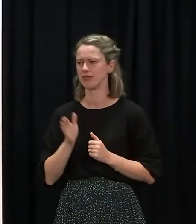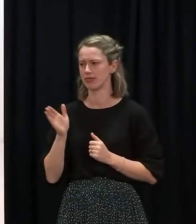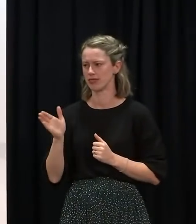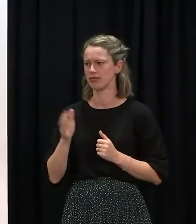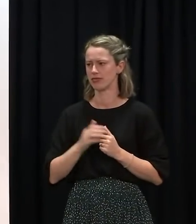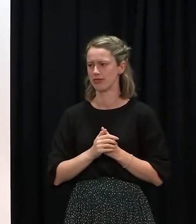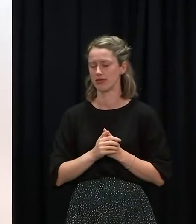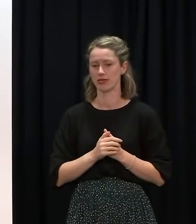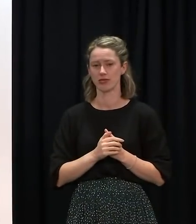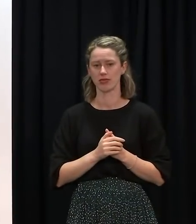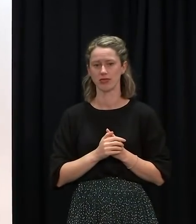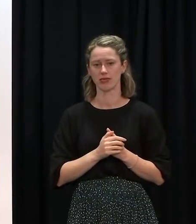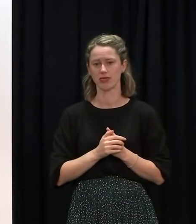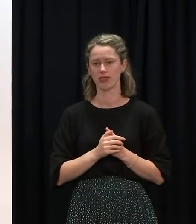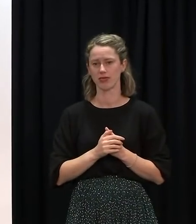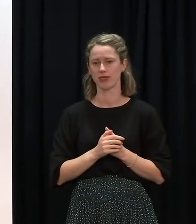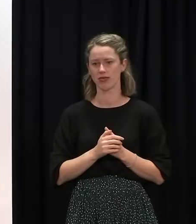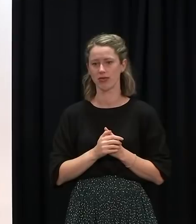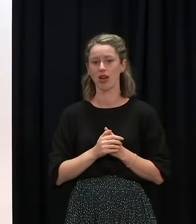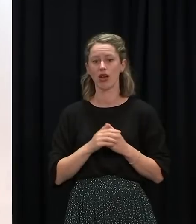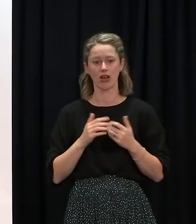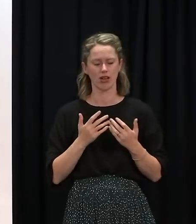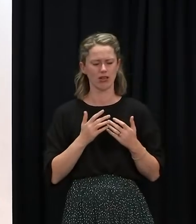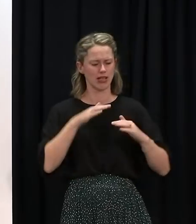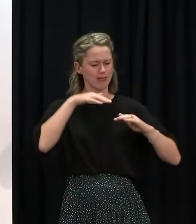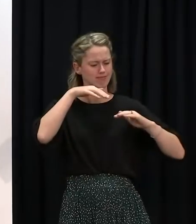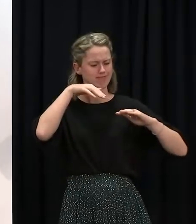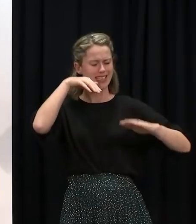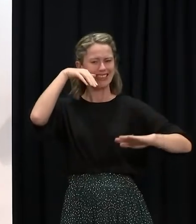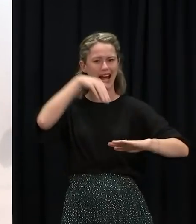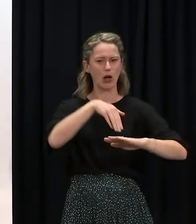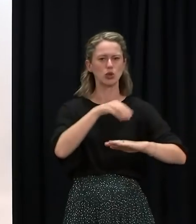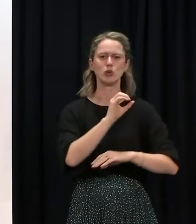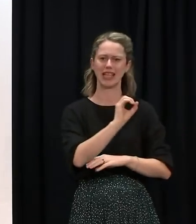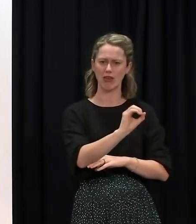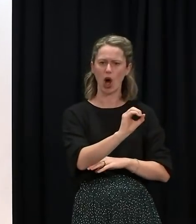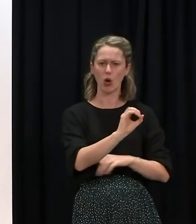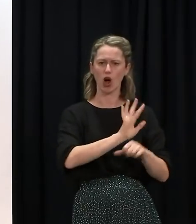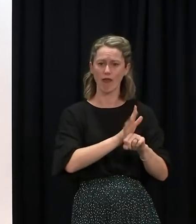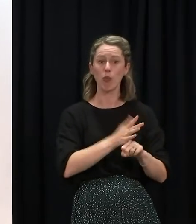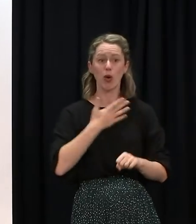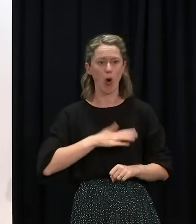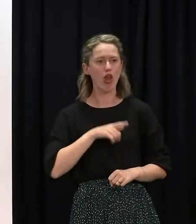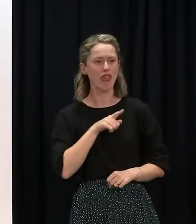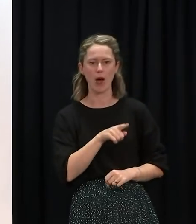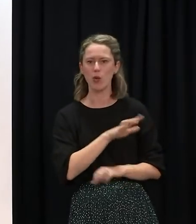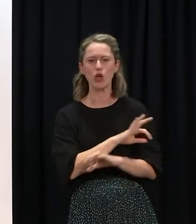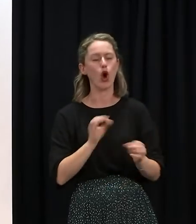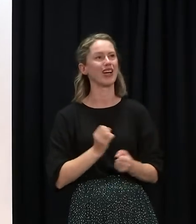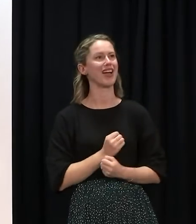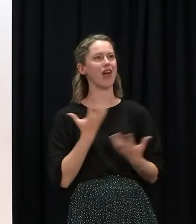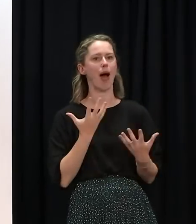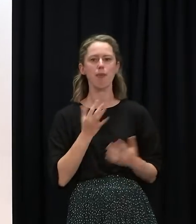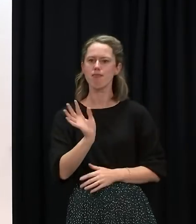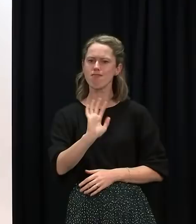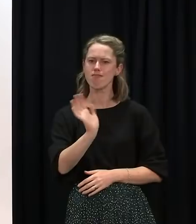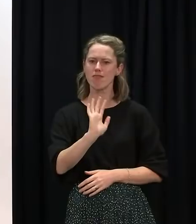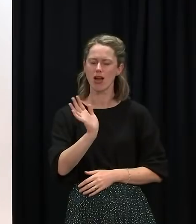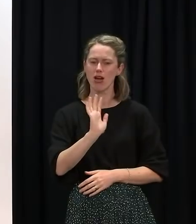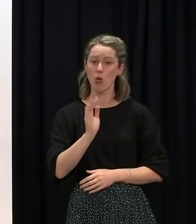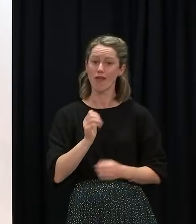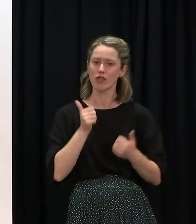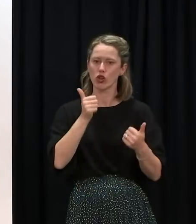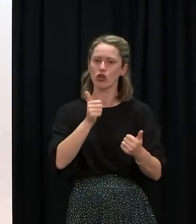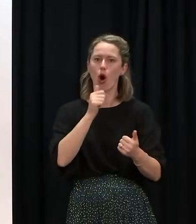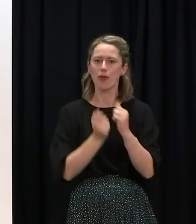is that we are not giving up on getting back down to zero. That is exactly why Auckland is still at alert level 3. We've still got a very good shot of getting back down to